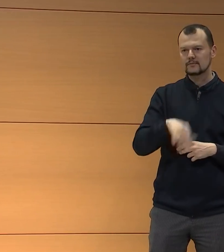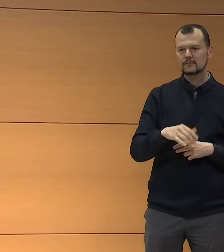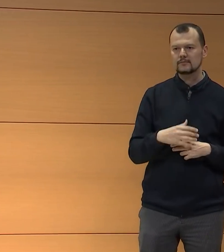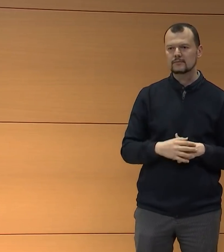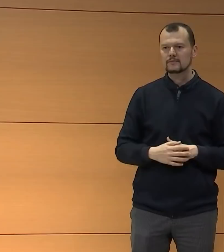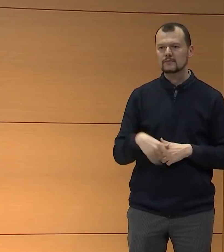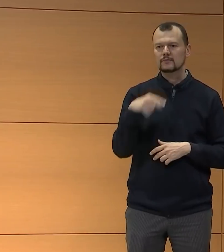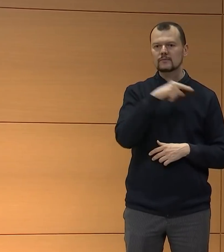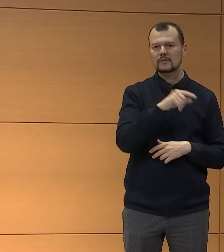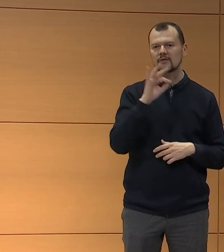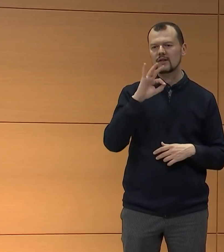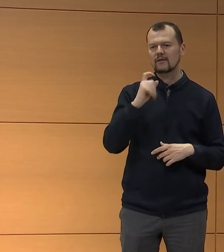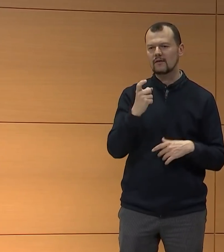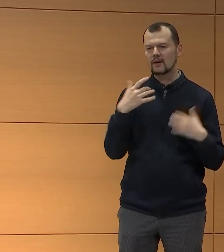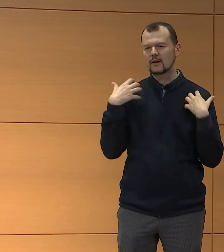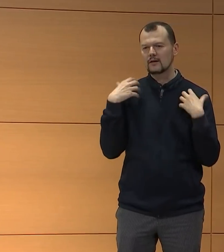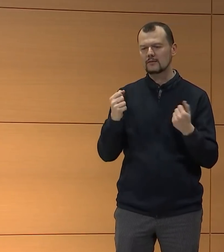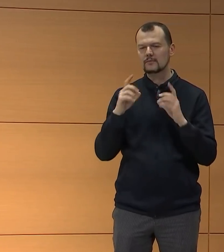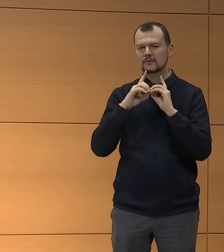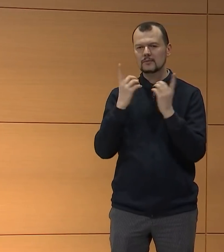Fairfax County Health Department. Thank you.